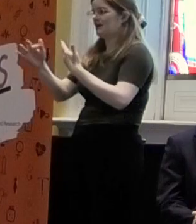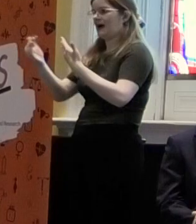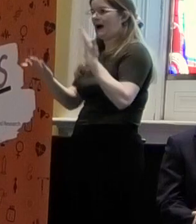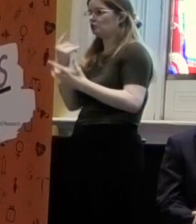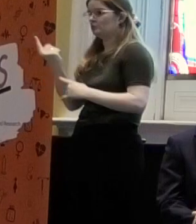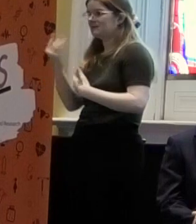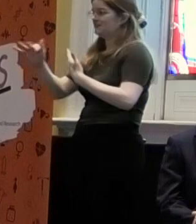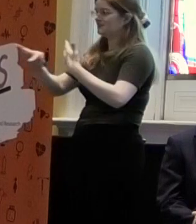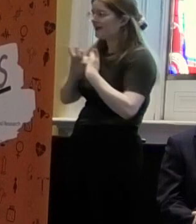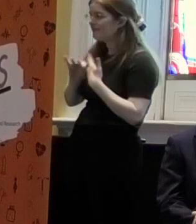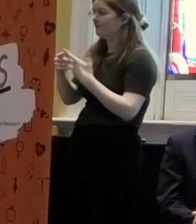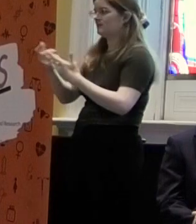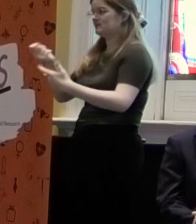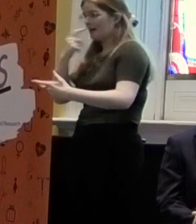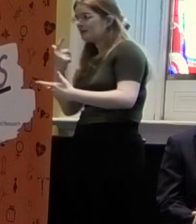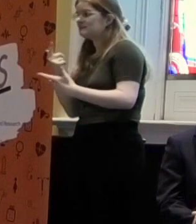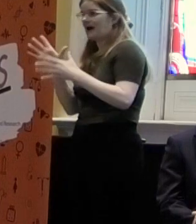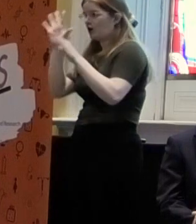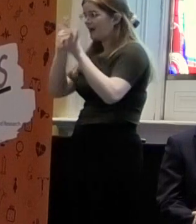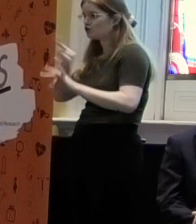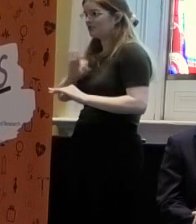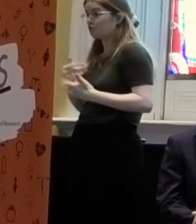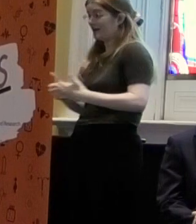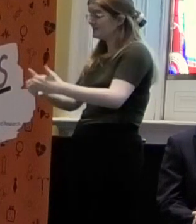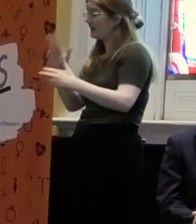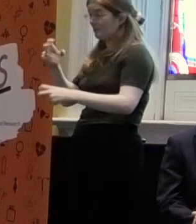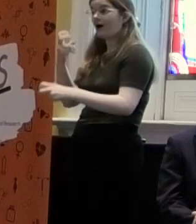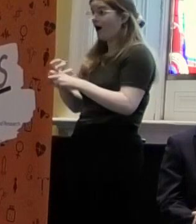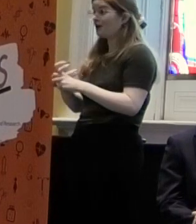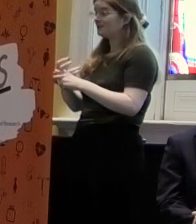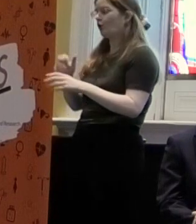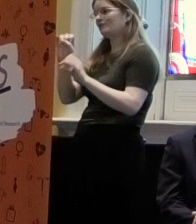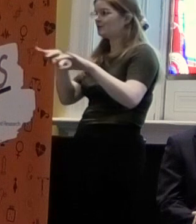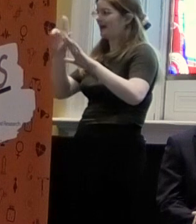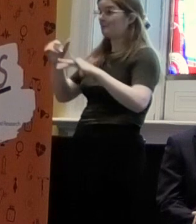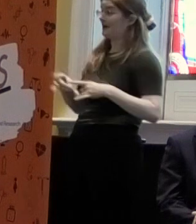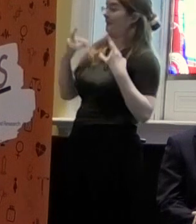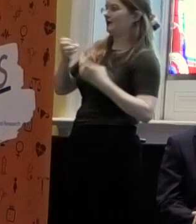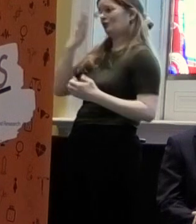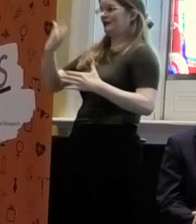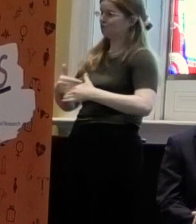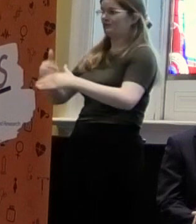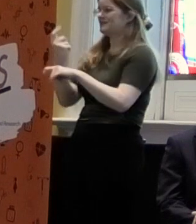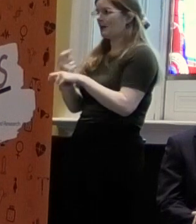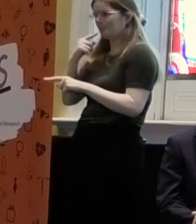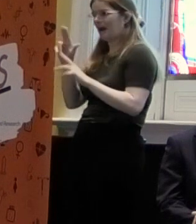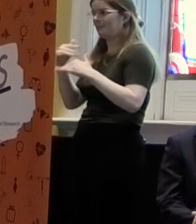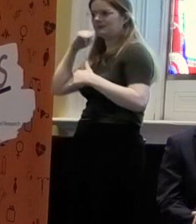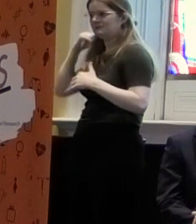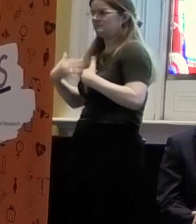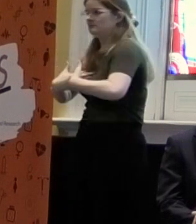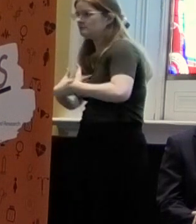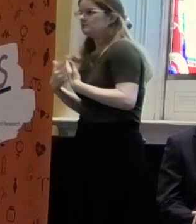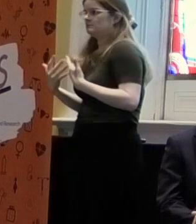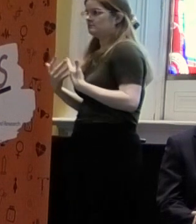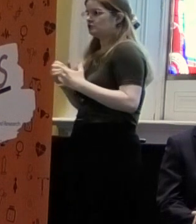yes. about how to manage things during pregnancy, which can be a time of kind of obviously of happiness and well-being, but also kind of certainly of anxiety, particularly if there